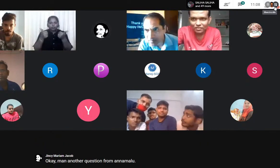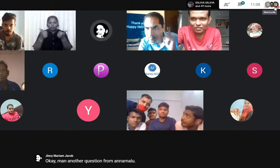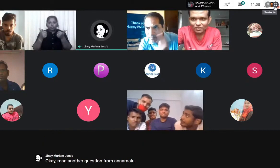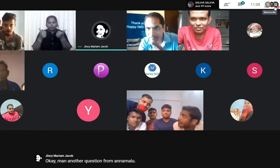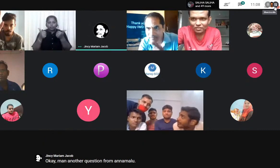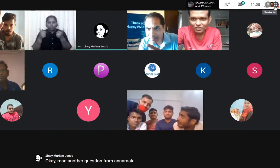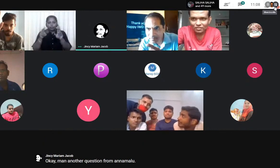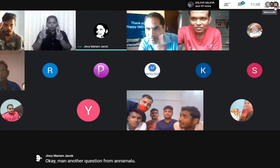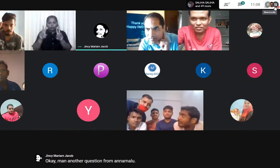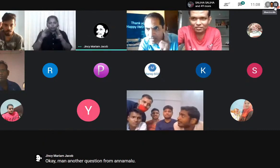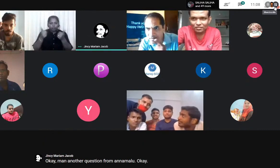Okay.